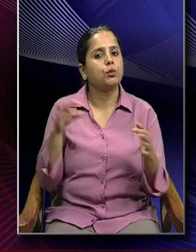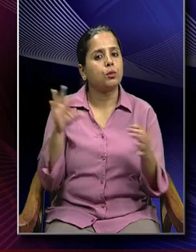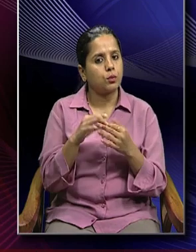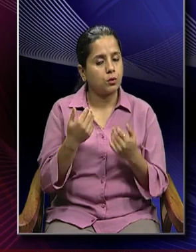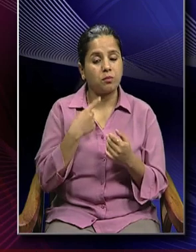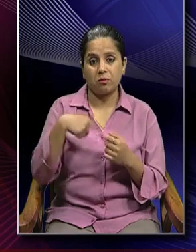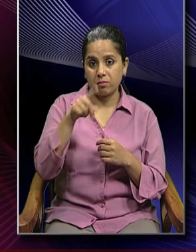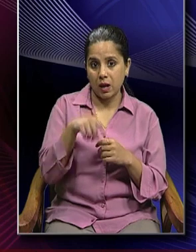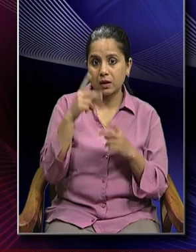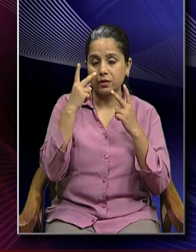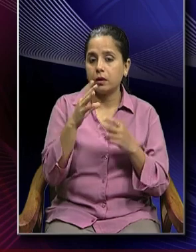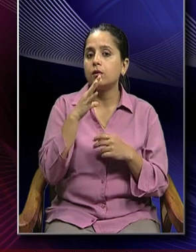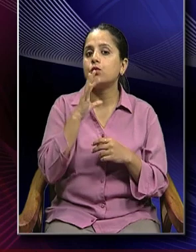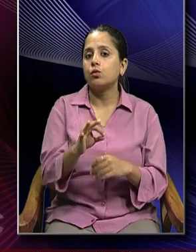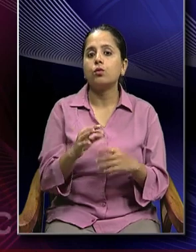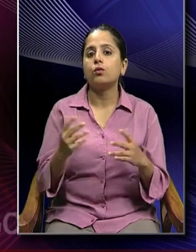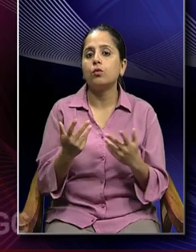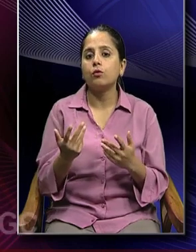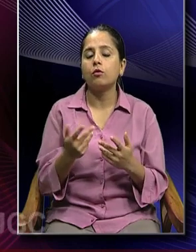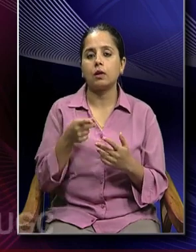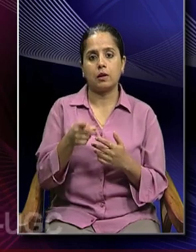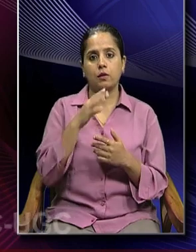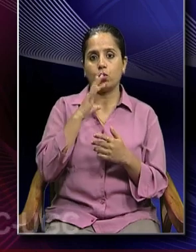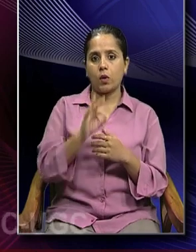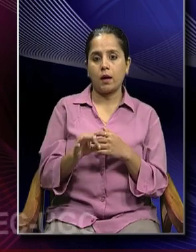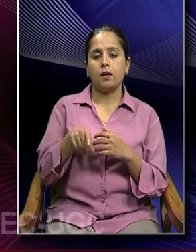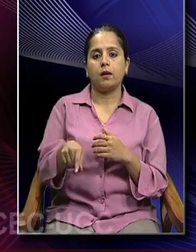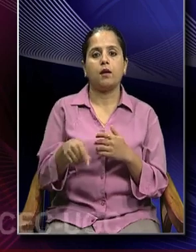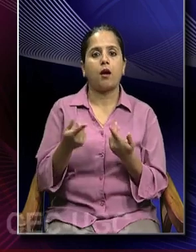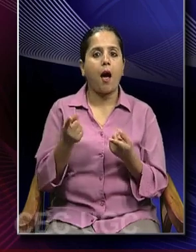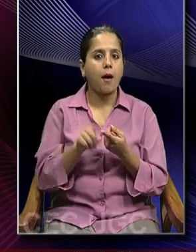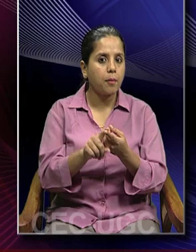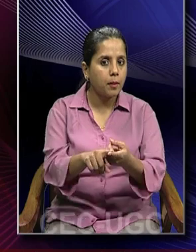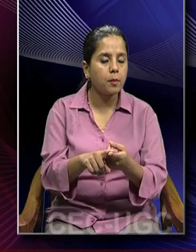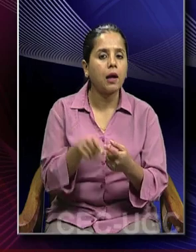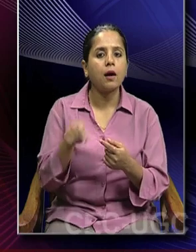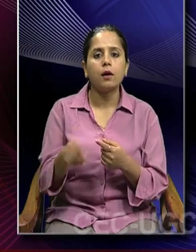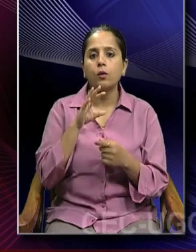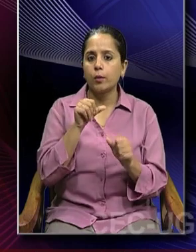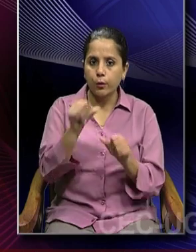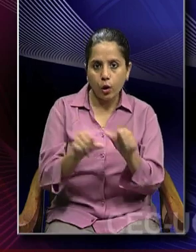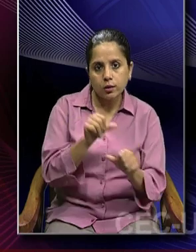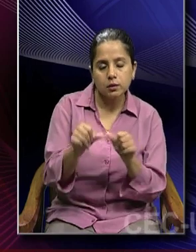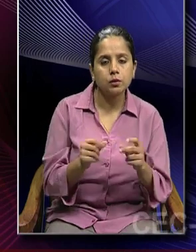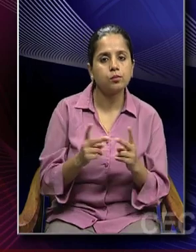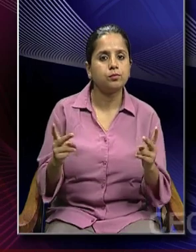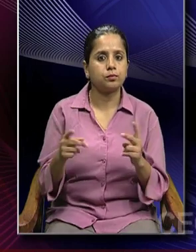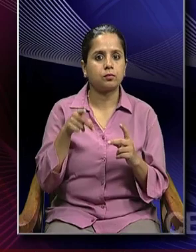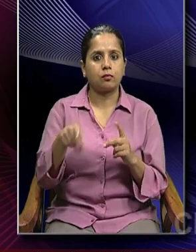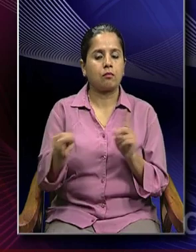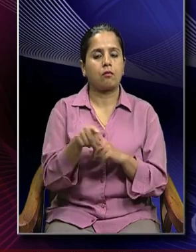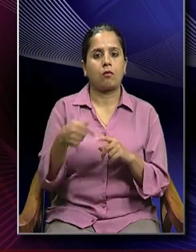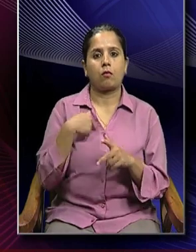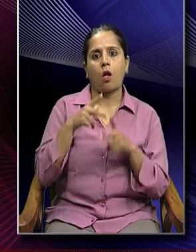should look at the reality of the transactions, reality of the event, reality of the processes, rather than beating